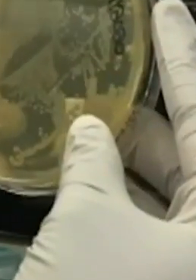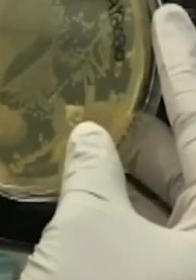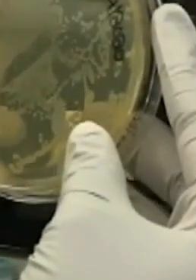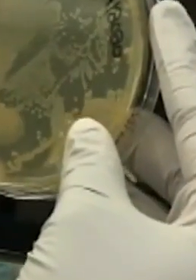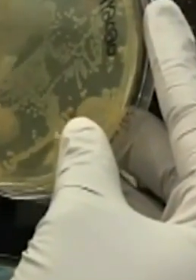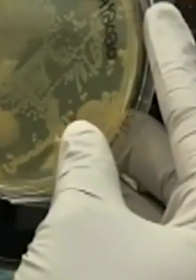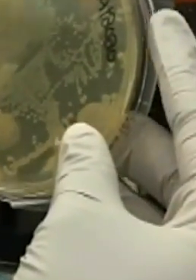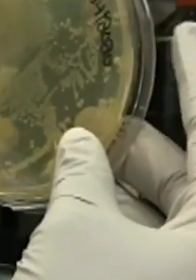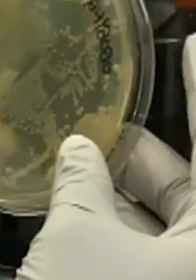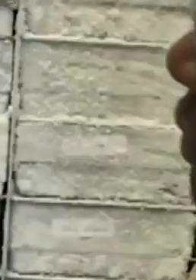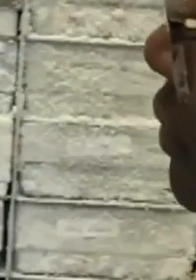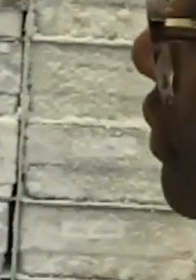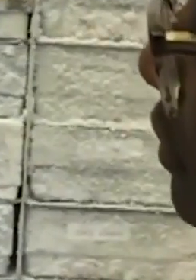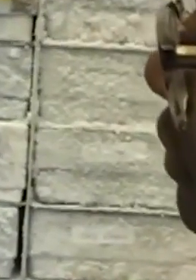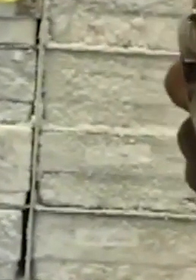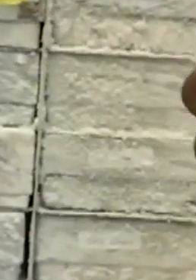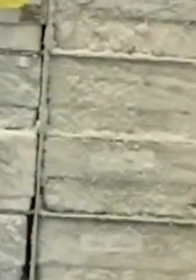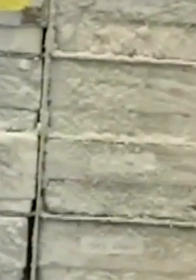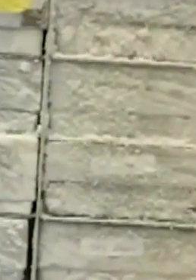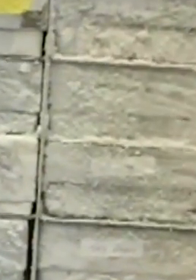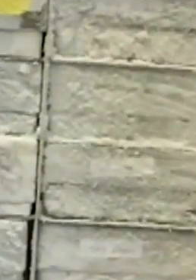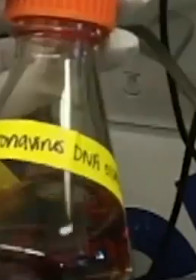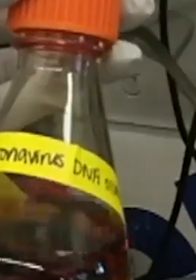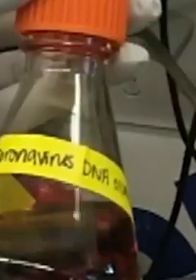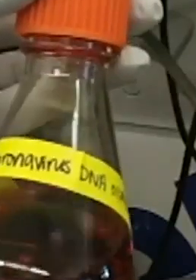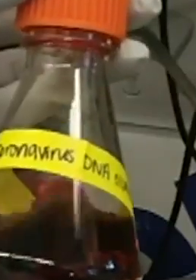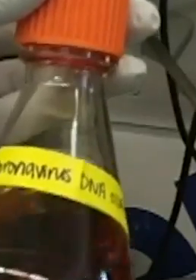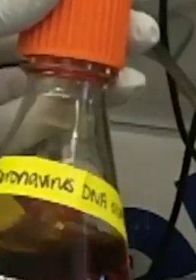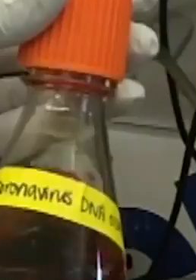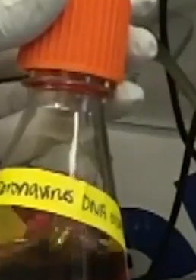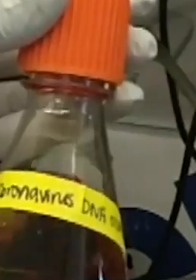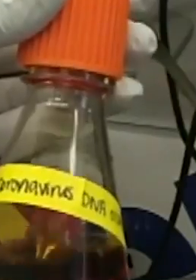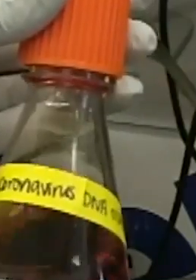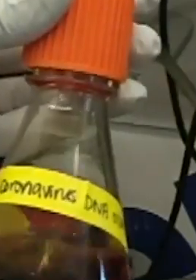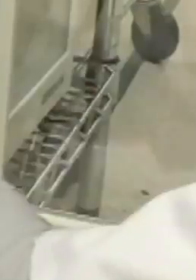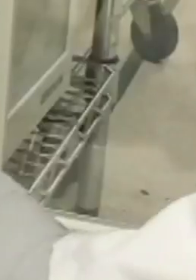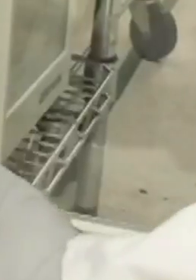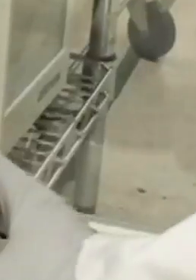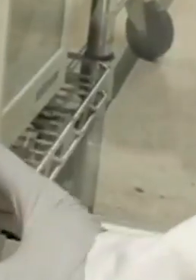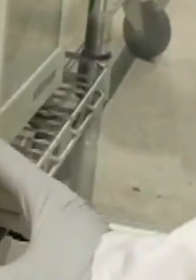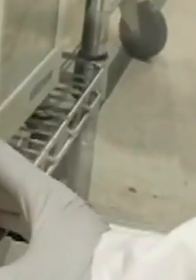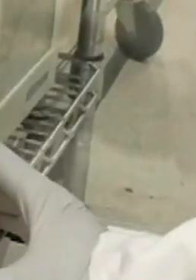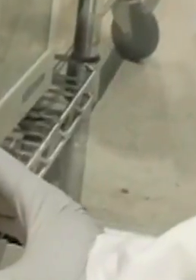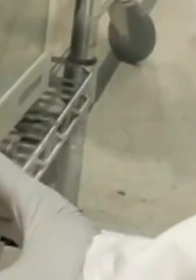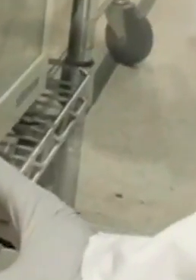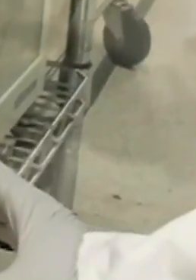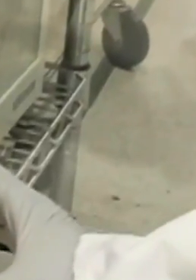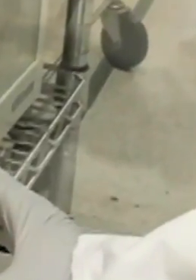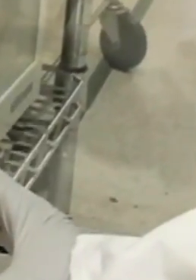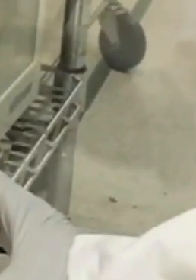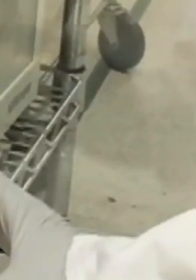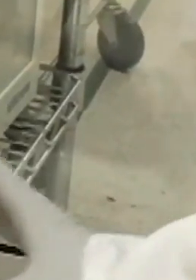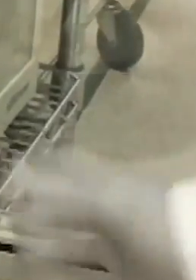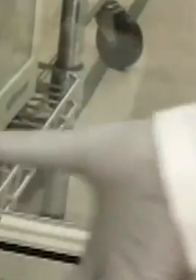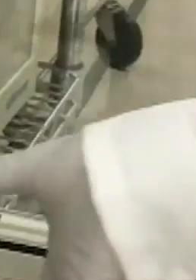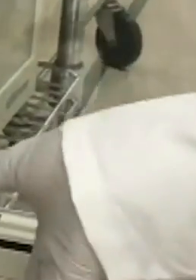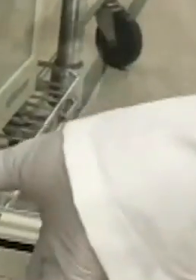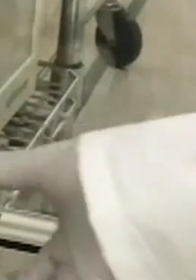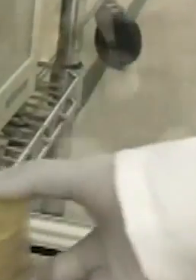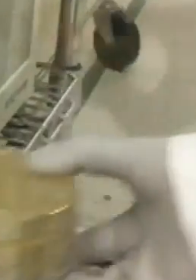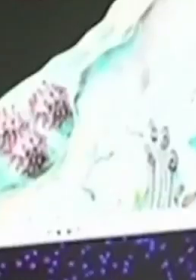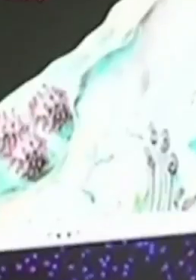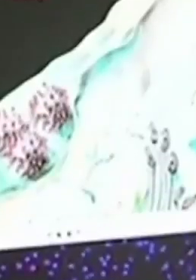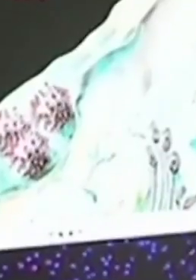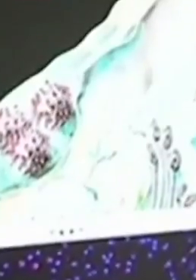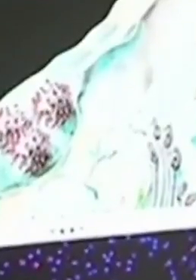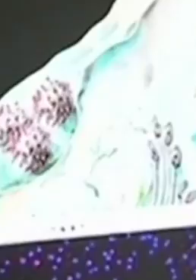doing well and is isolated at home. The new case comes after a Wake County man was diagnosed Tuesday. Officials think he